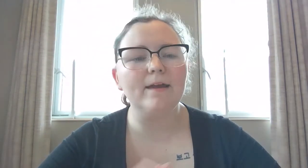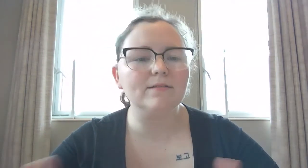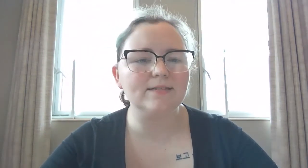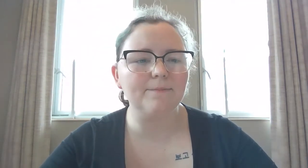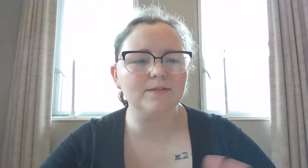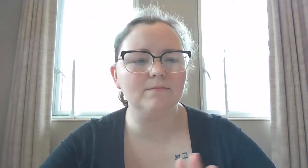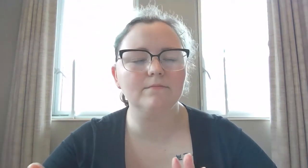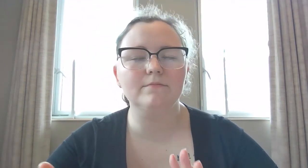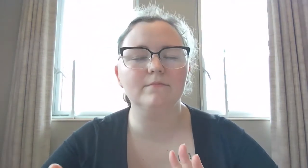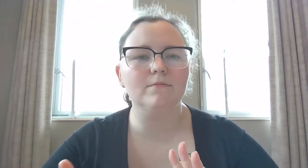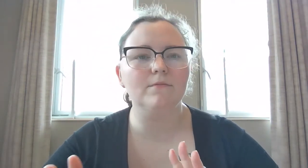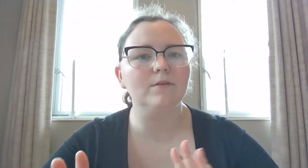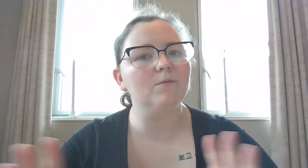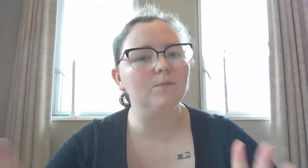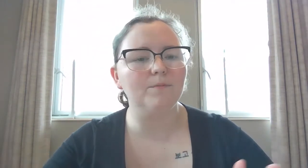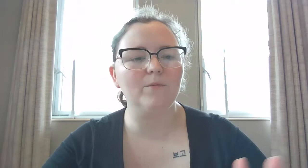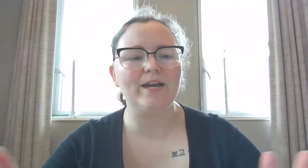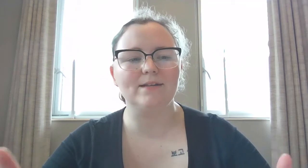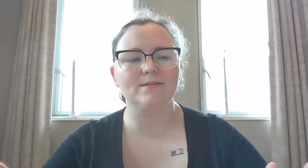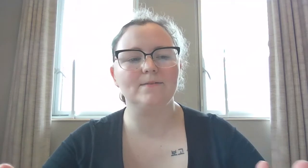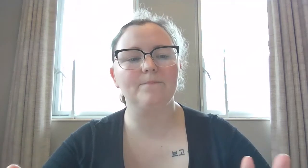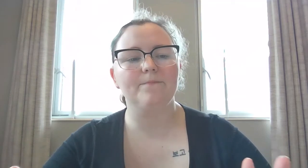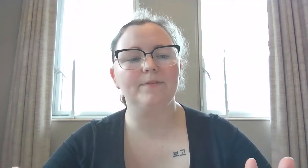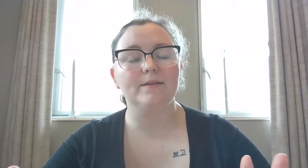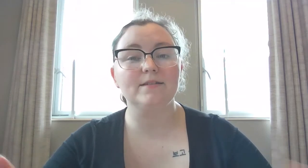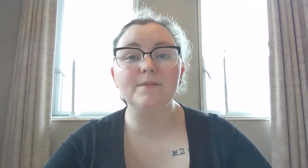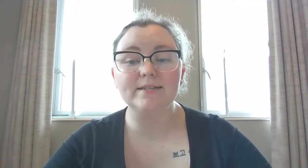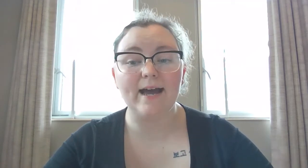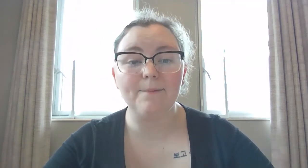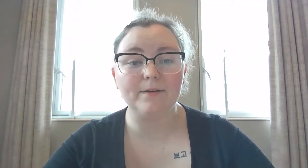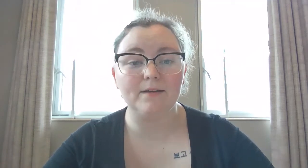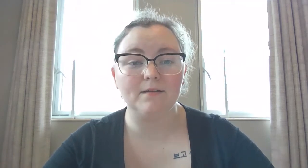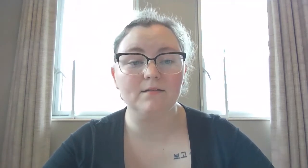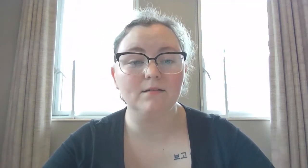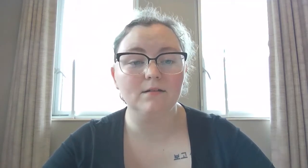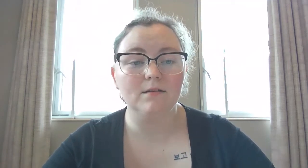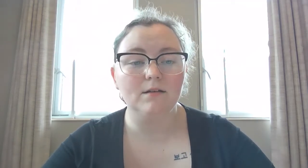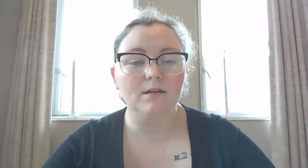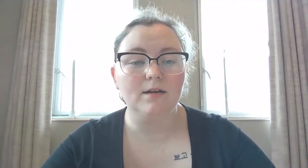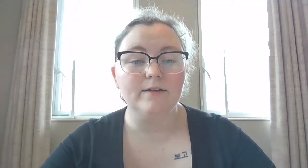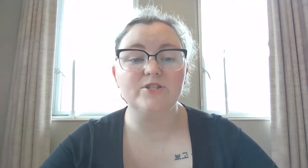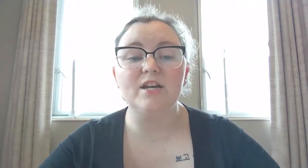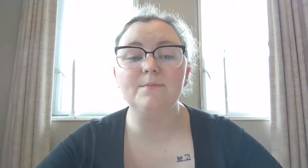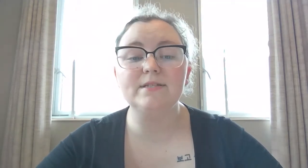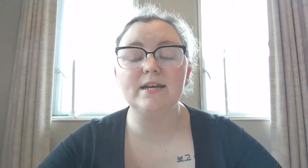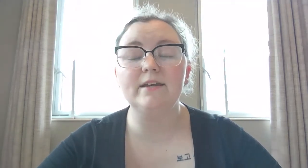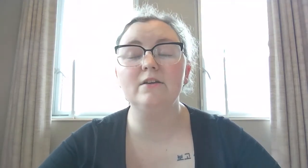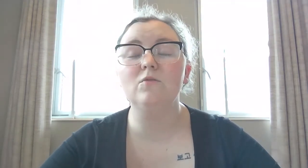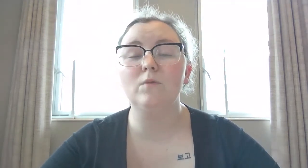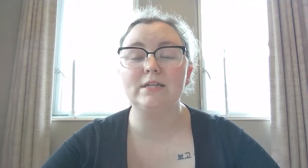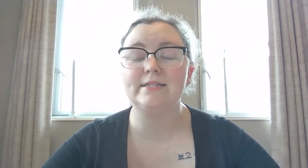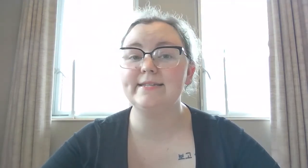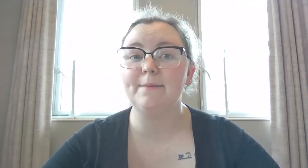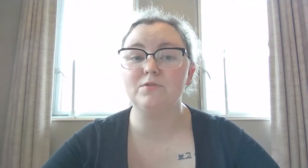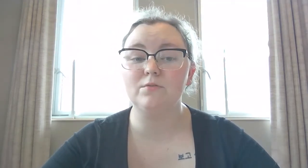Except, wait, something's happening. Jacob is taking one step towards